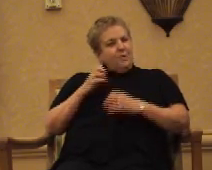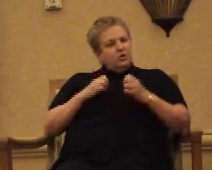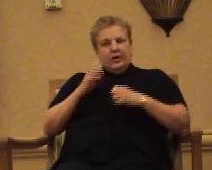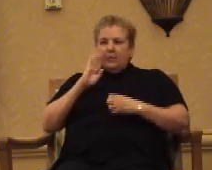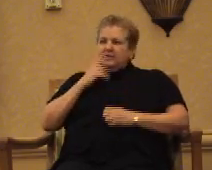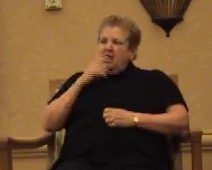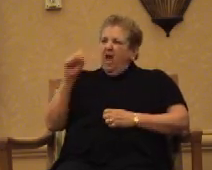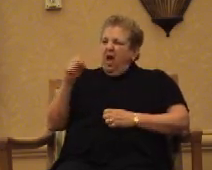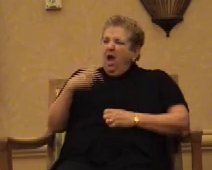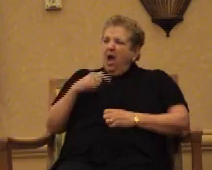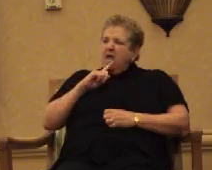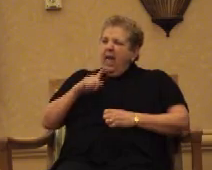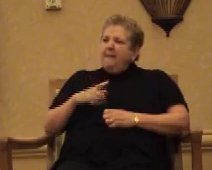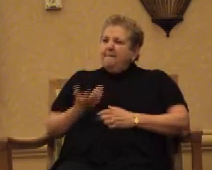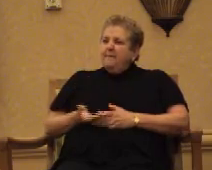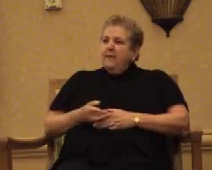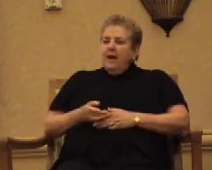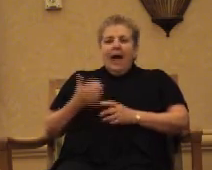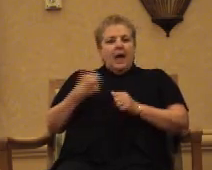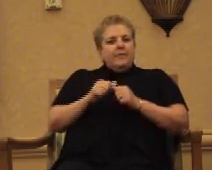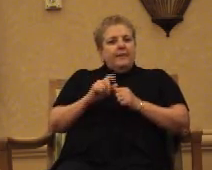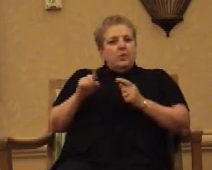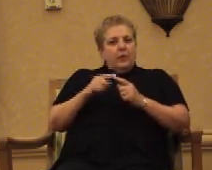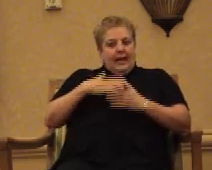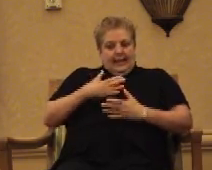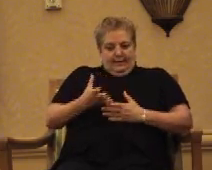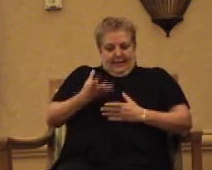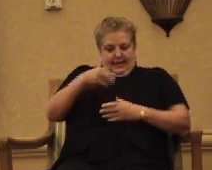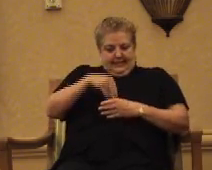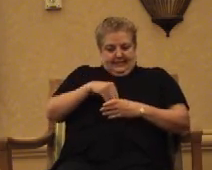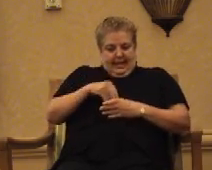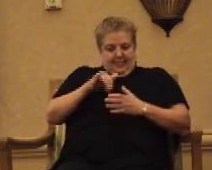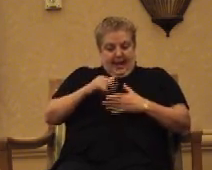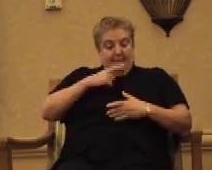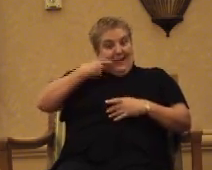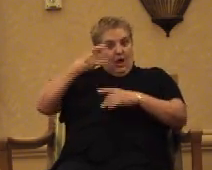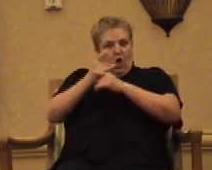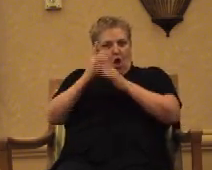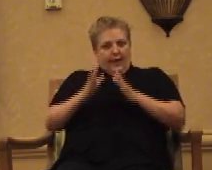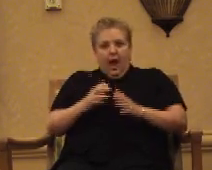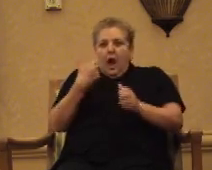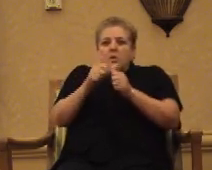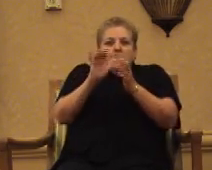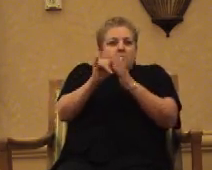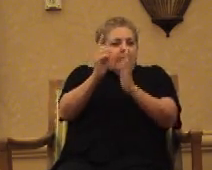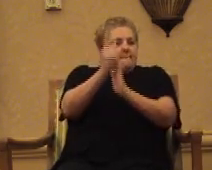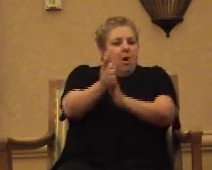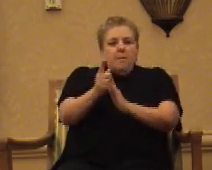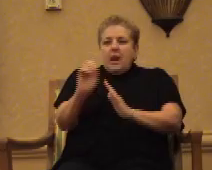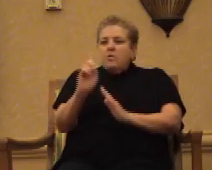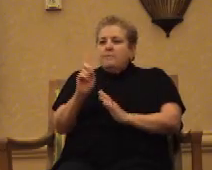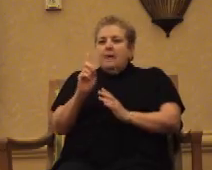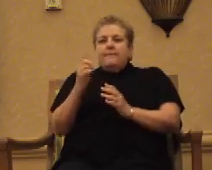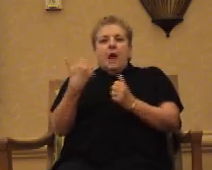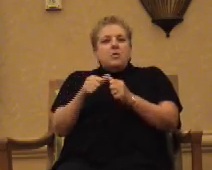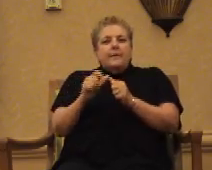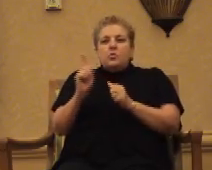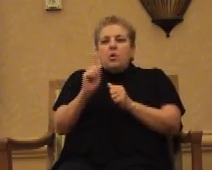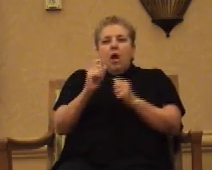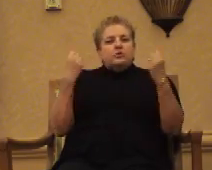I remember when I admitted to my innermost self that I was alcoholic. I remember that moment. I remember where I was driving exactly. It was like,